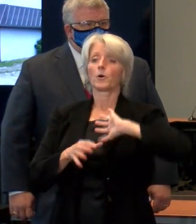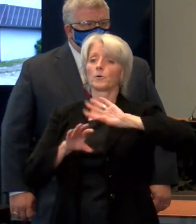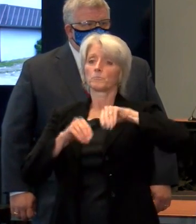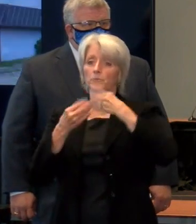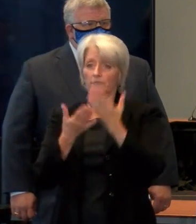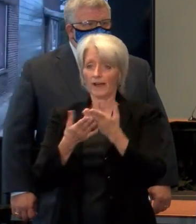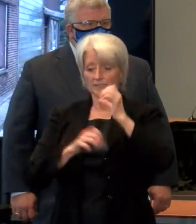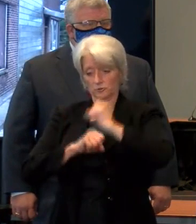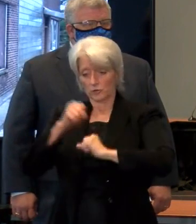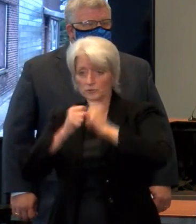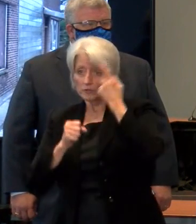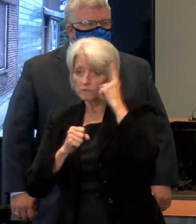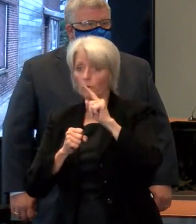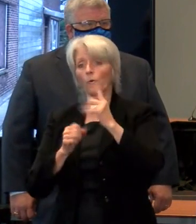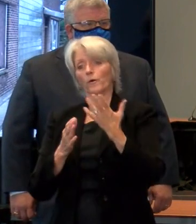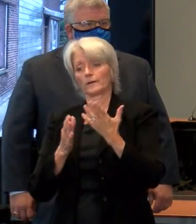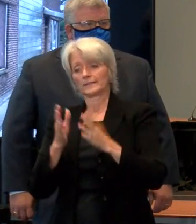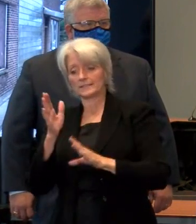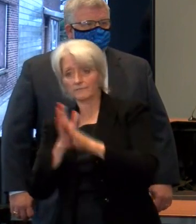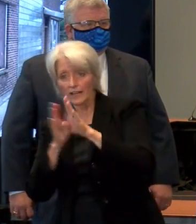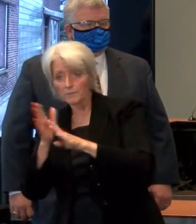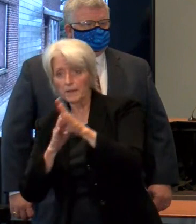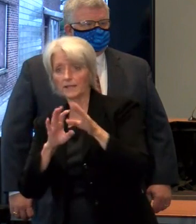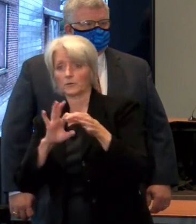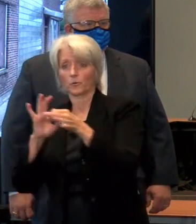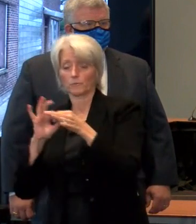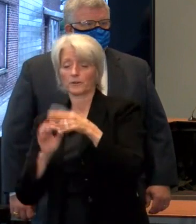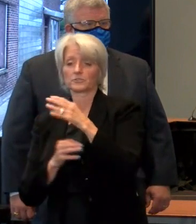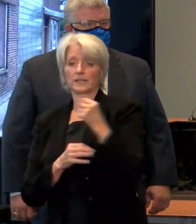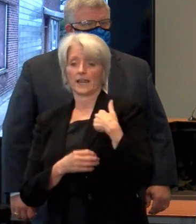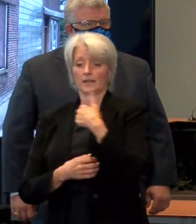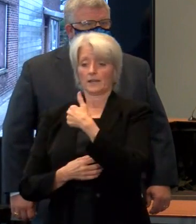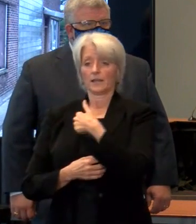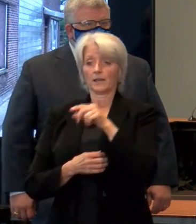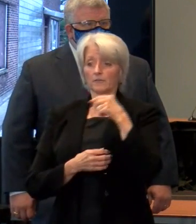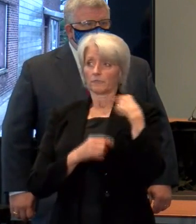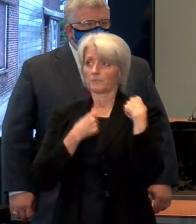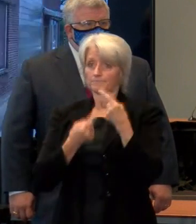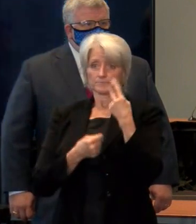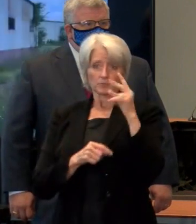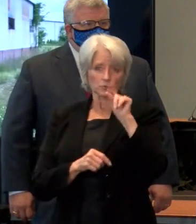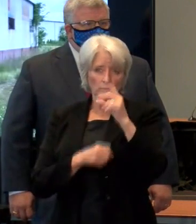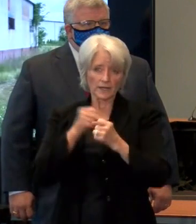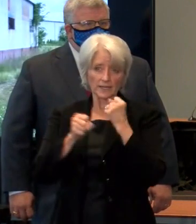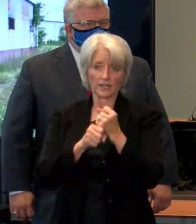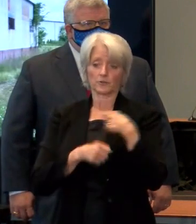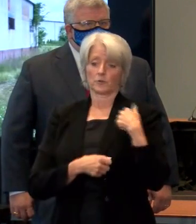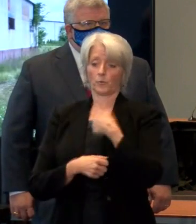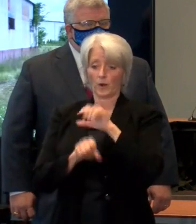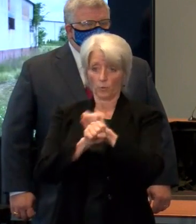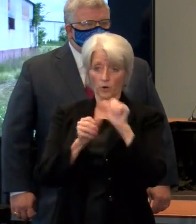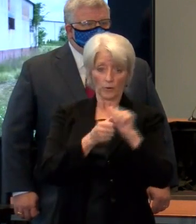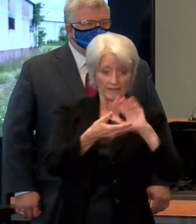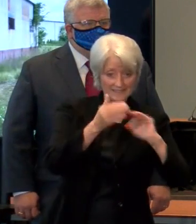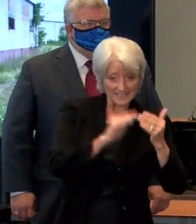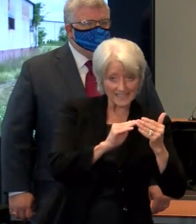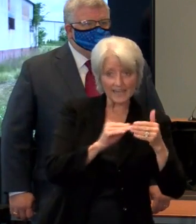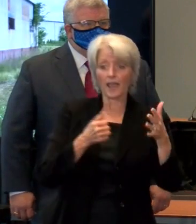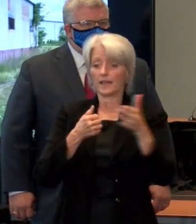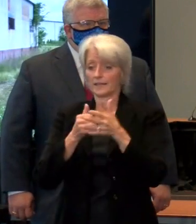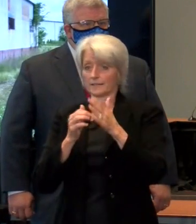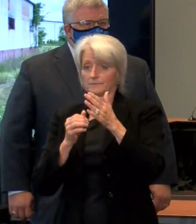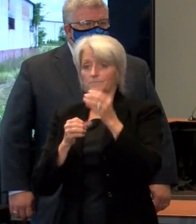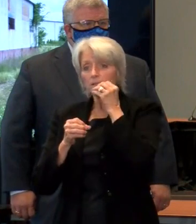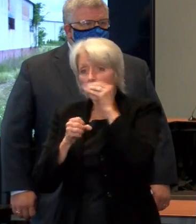Development Corporation. For 2 decades, the UDDC has been working with the city, neighborhoods, banks,